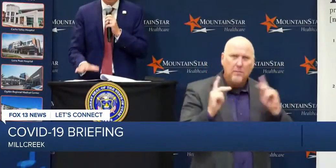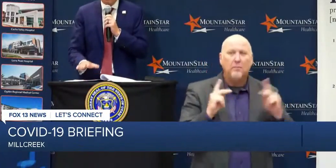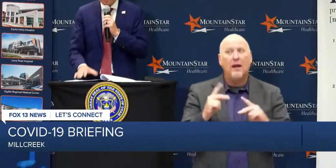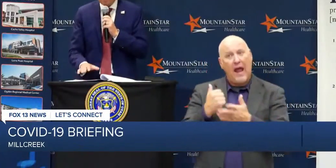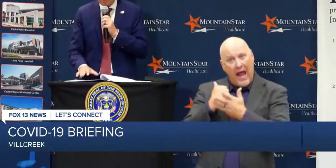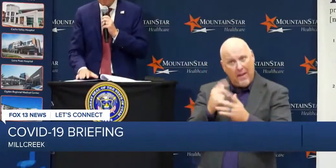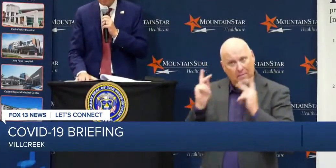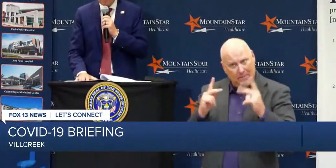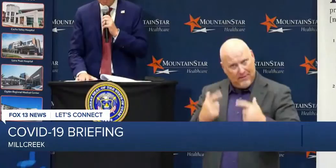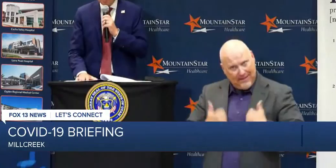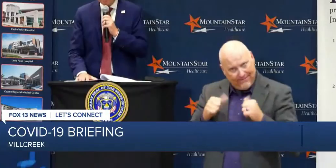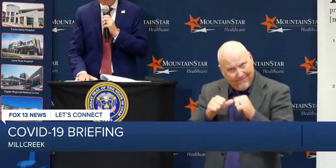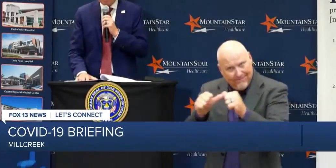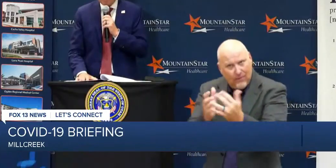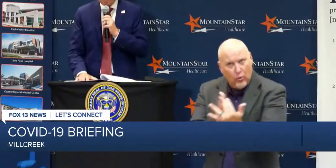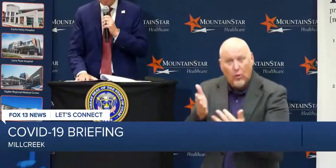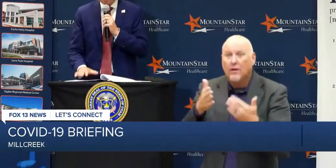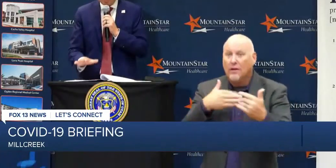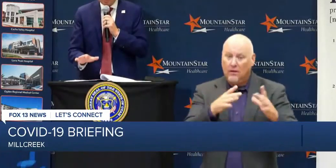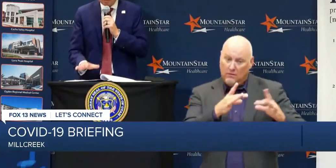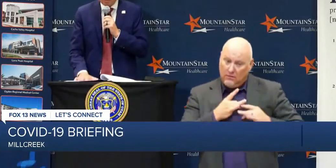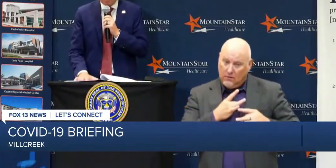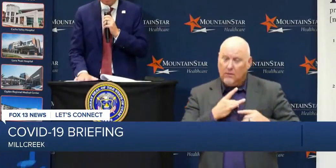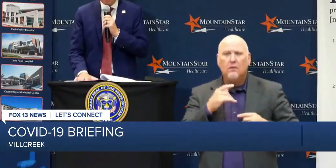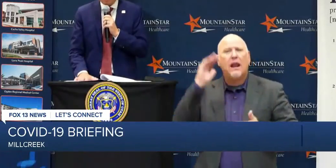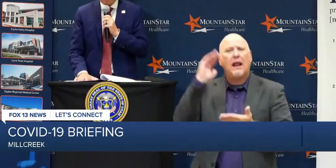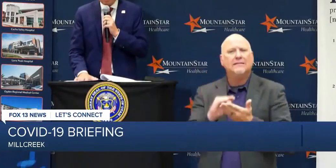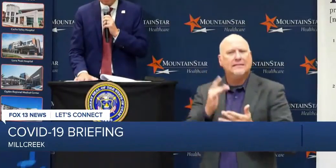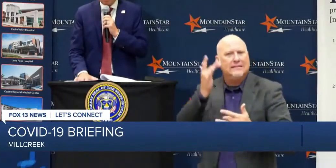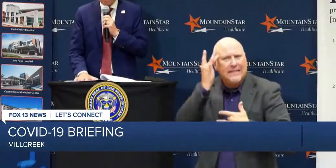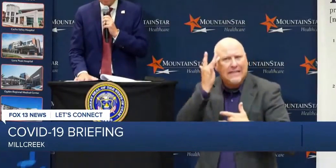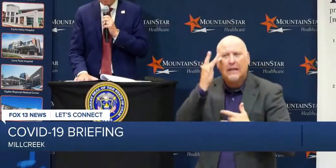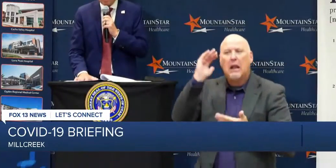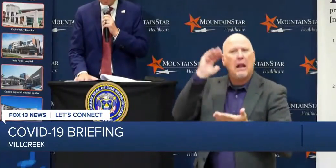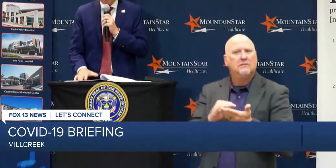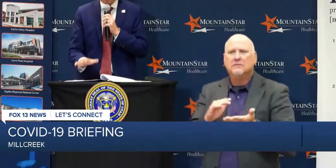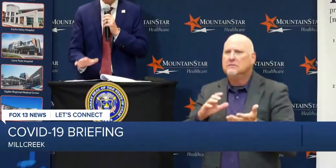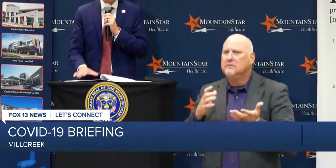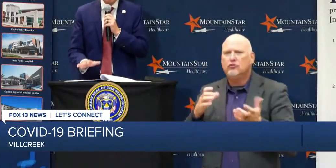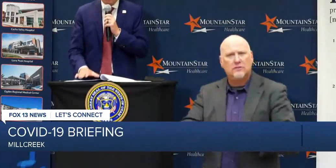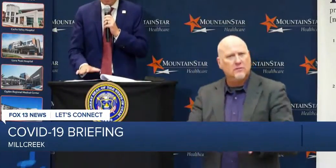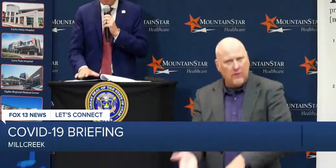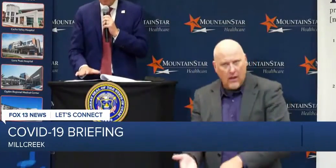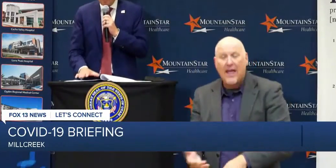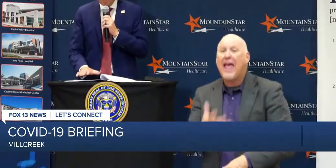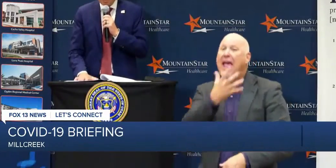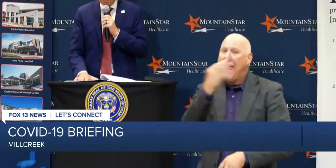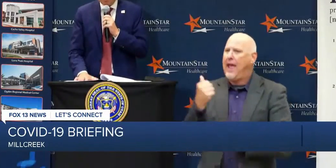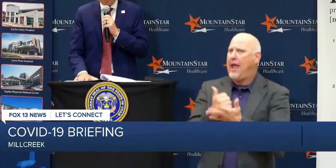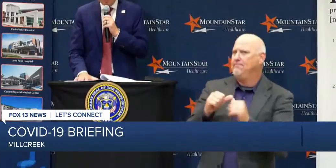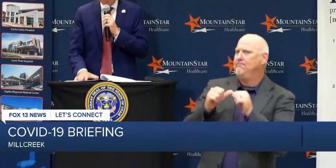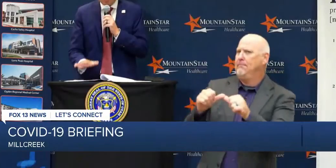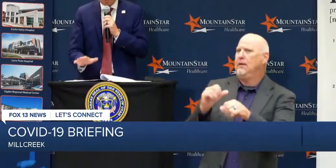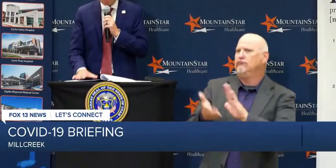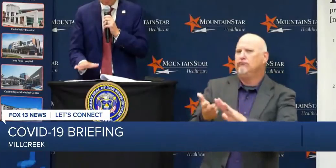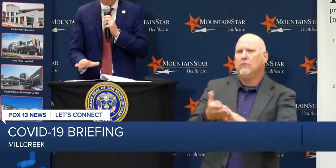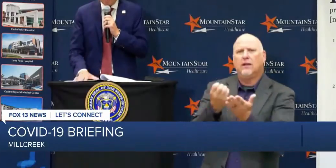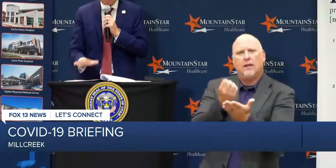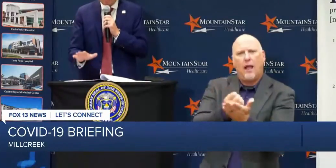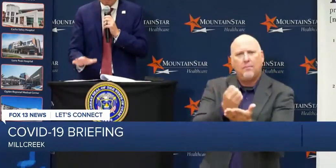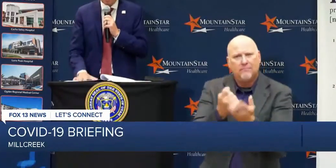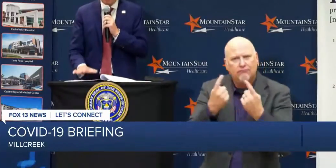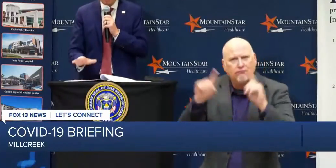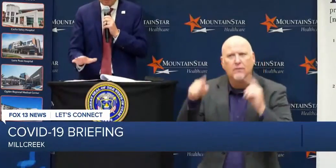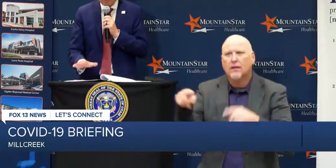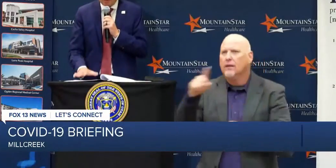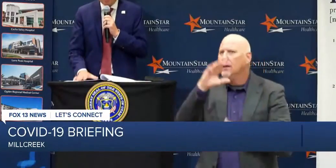out all the facts about this vaccine. Talk to your doctor if you still have questions. There's so much misinformation out there, and there's so much